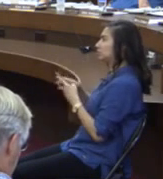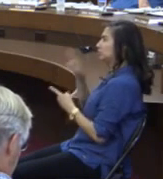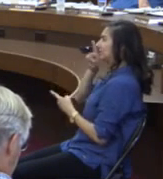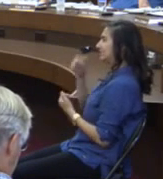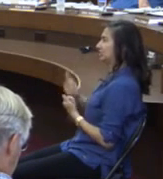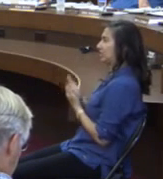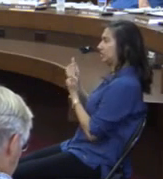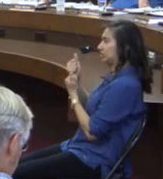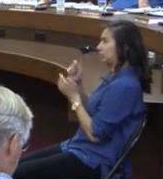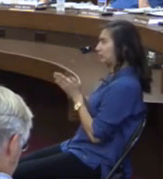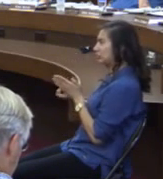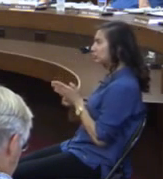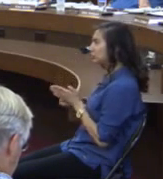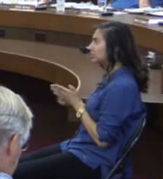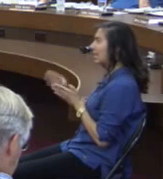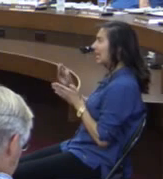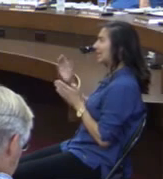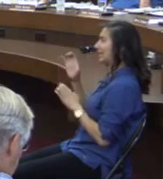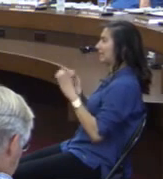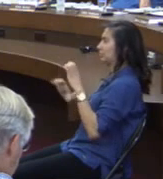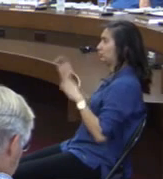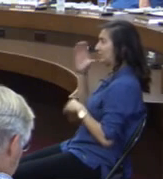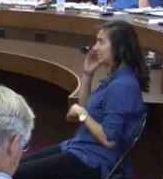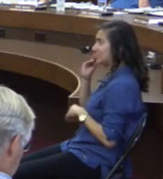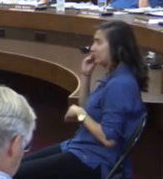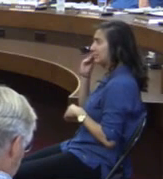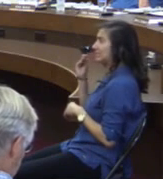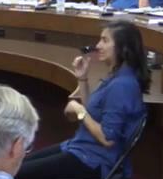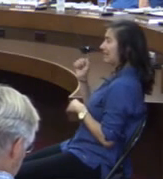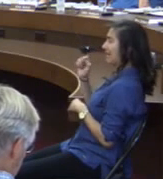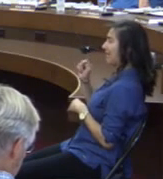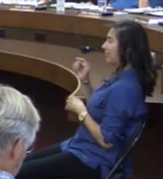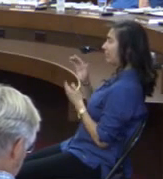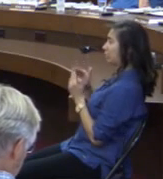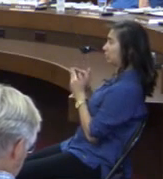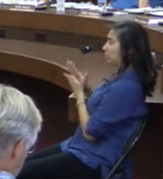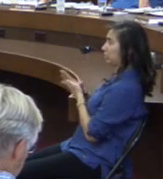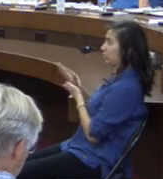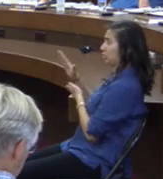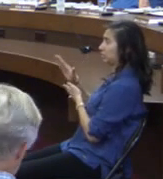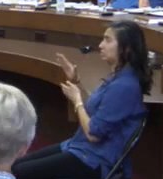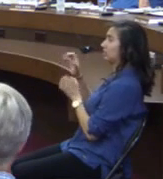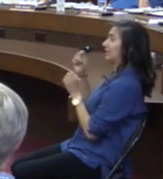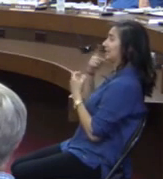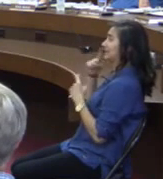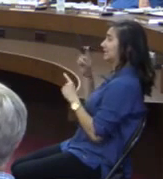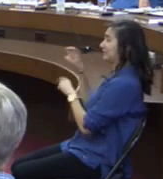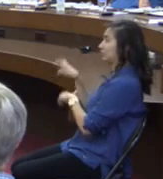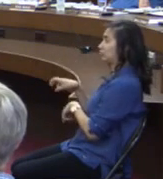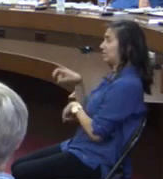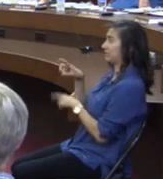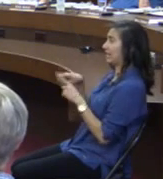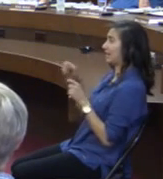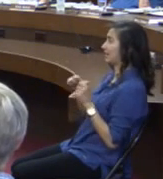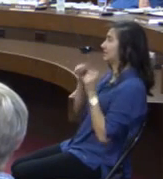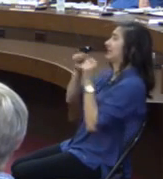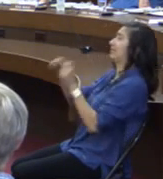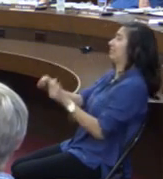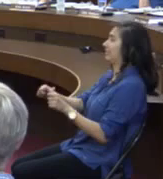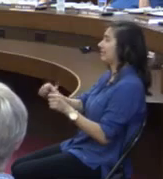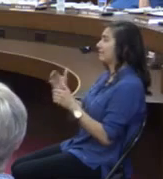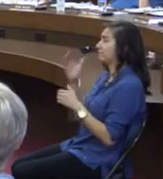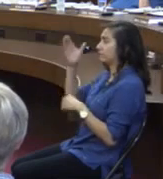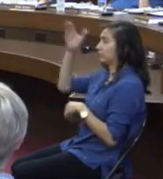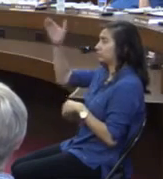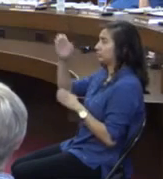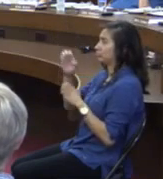challenging research and chemistry experience at the community college level so they can successfully transfer and excel at the further levels and accomplish